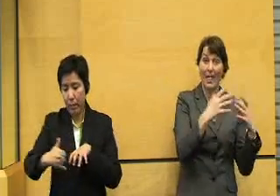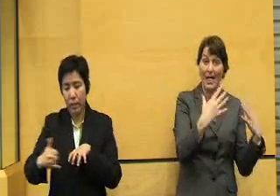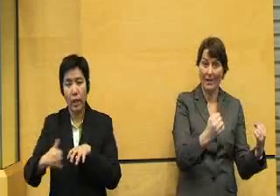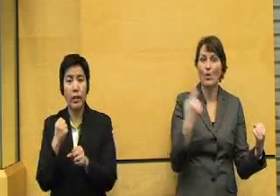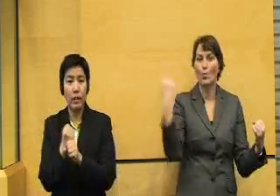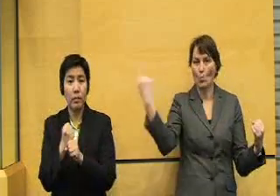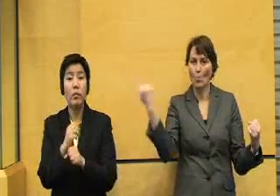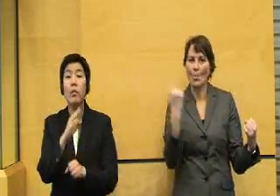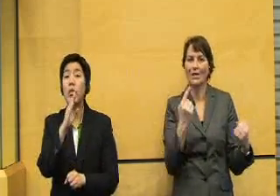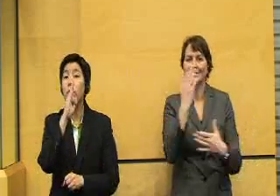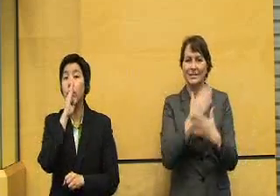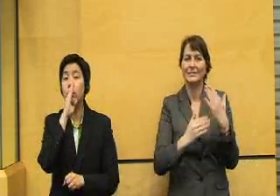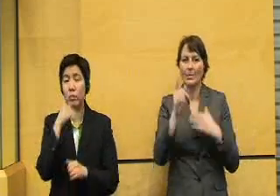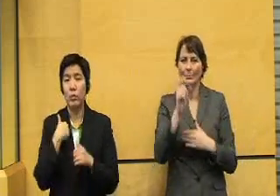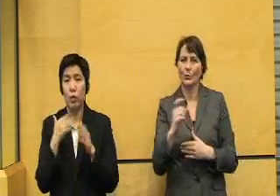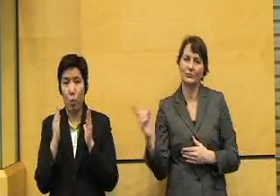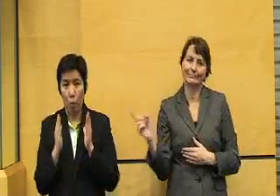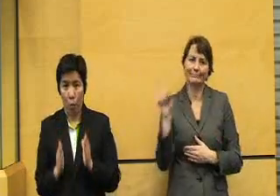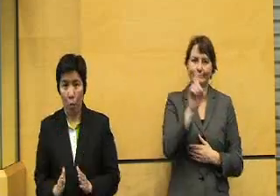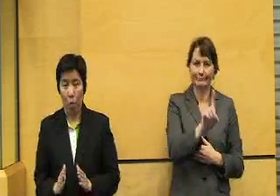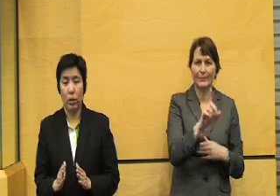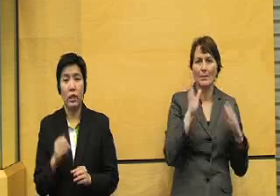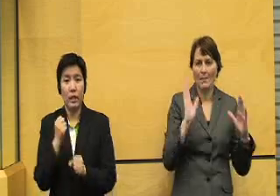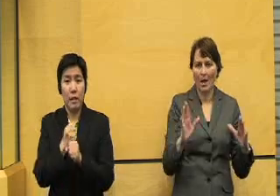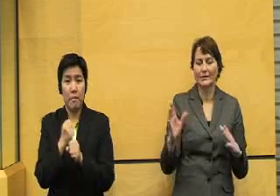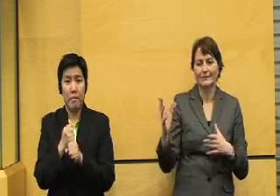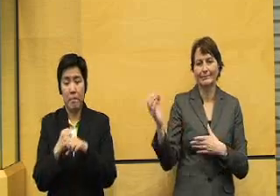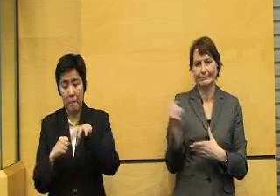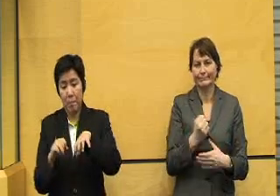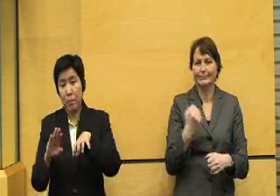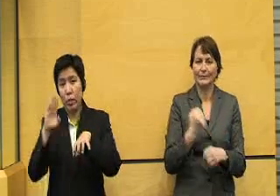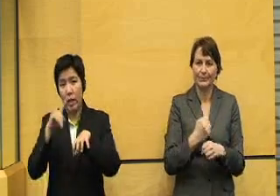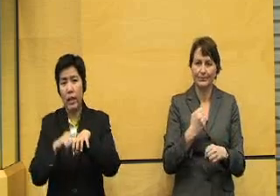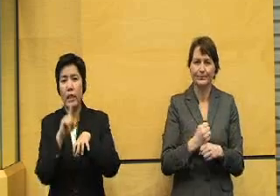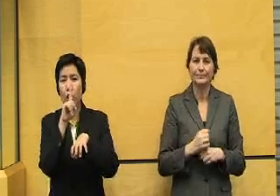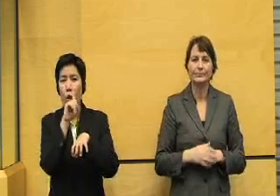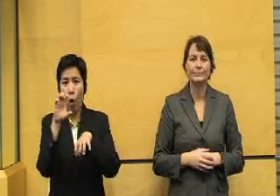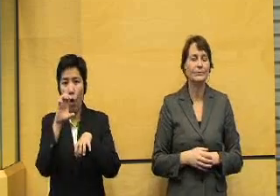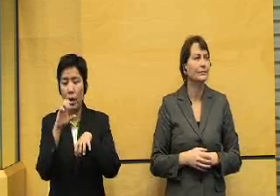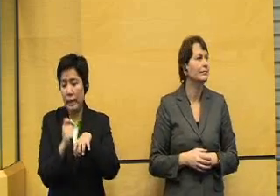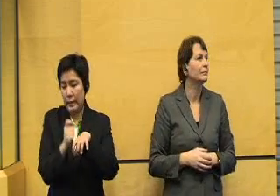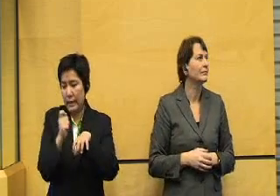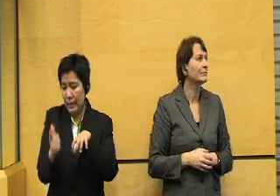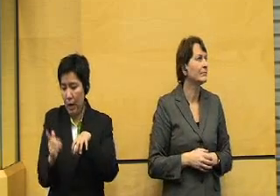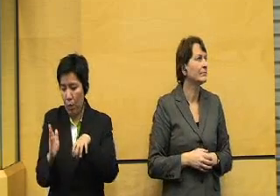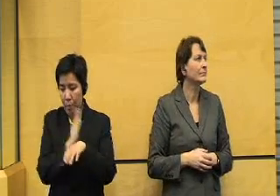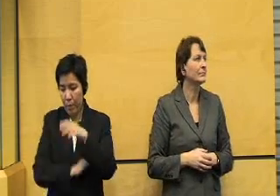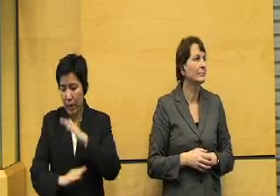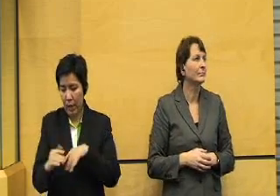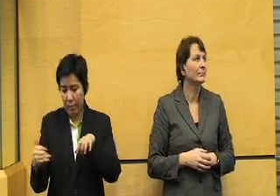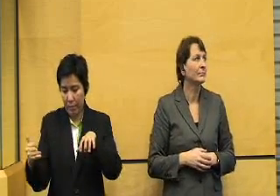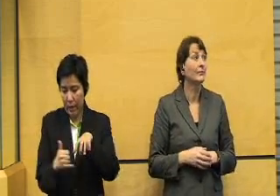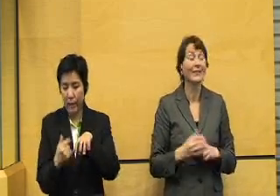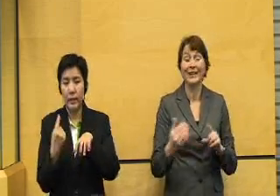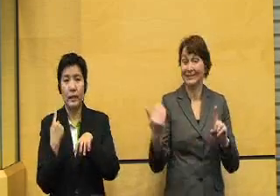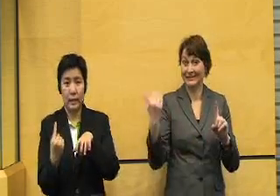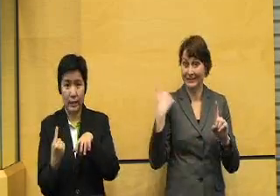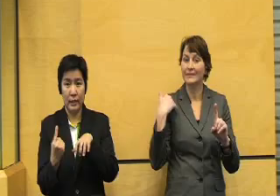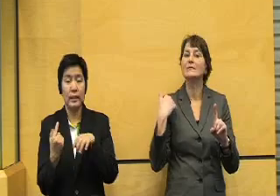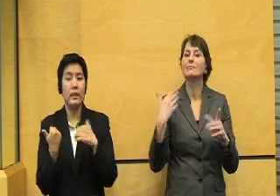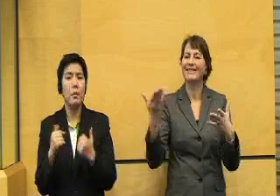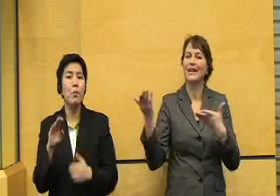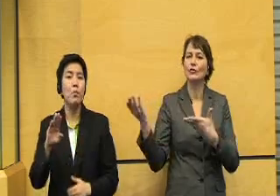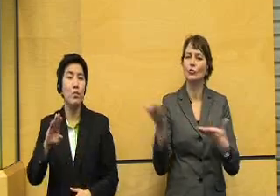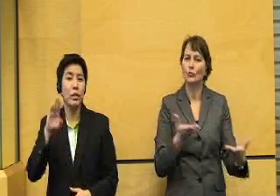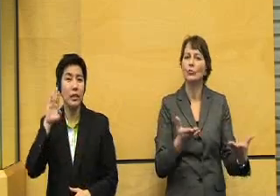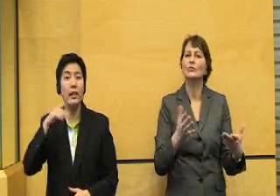A similar system was recently introduced for the government sector. Today, companies that do